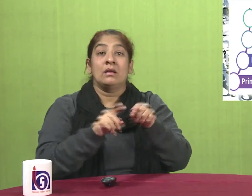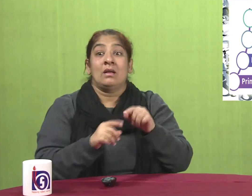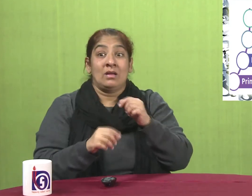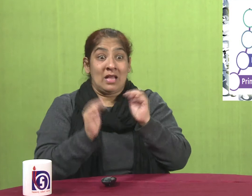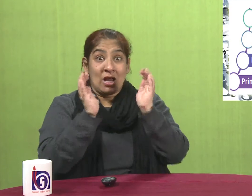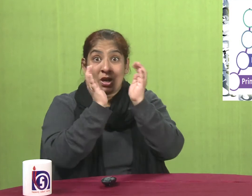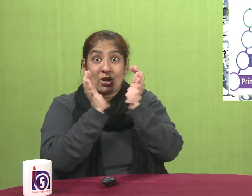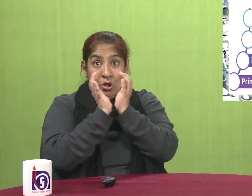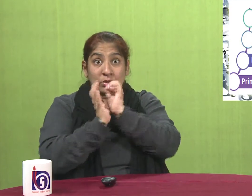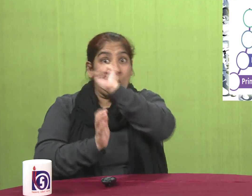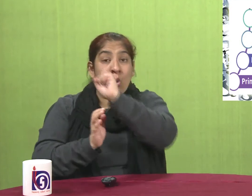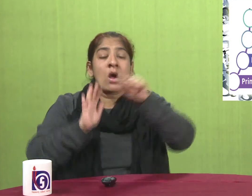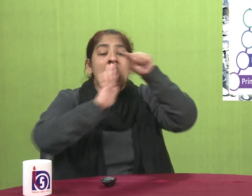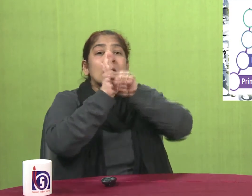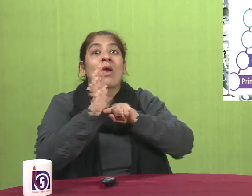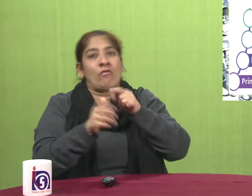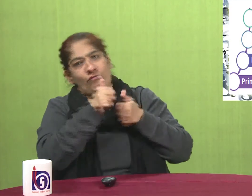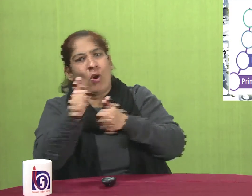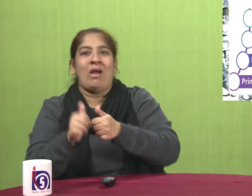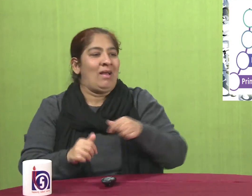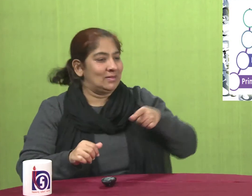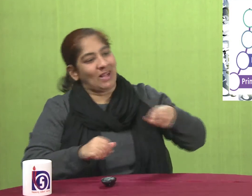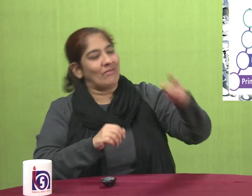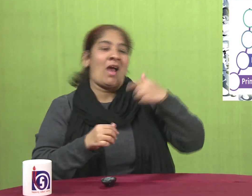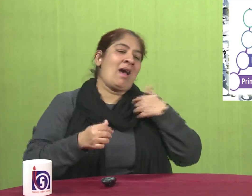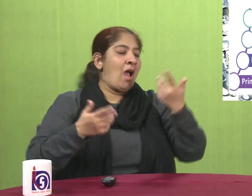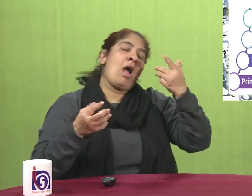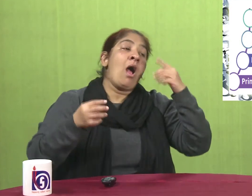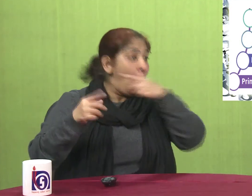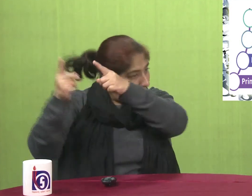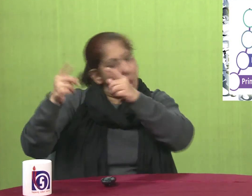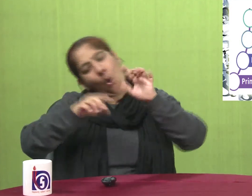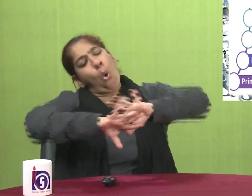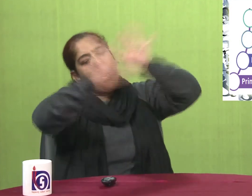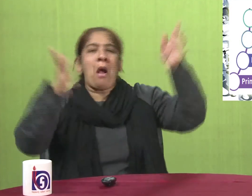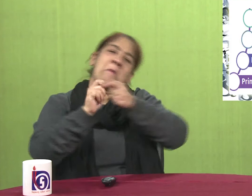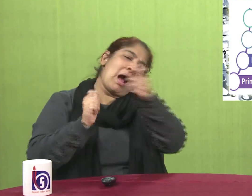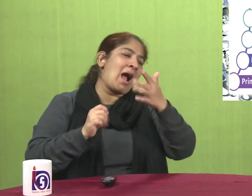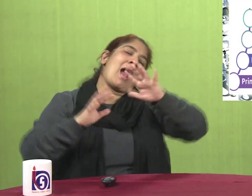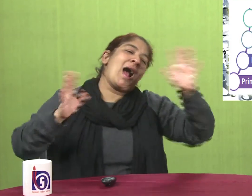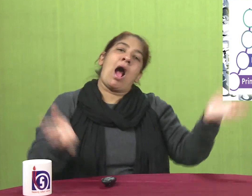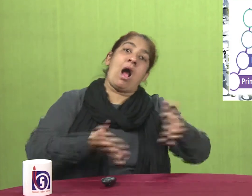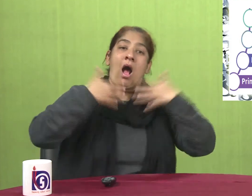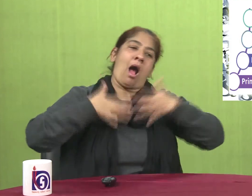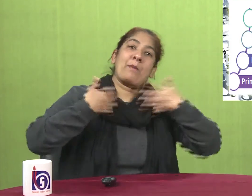Then comes the principle of causa proxima, of following the policies